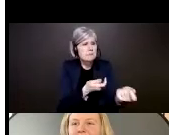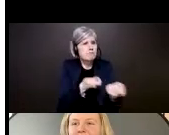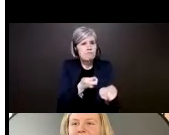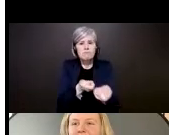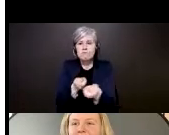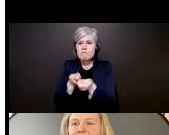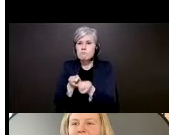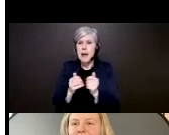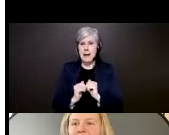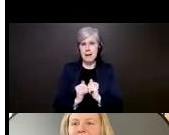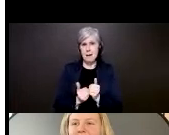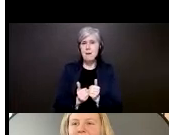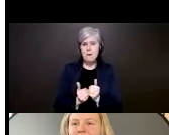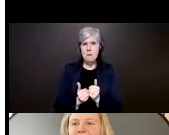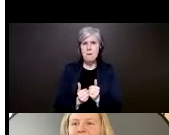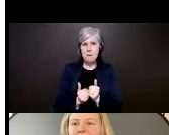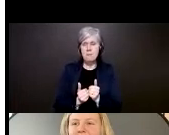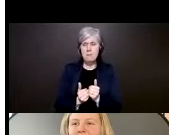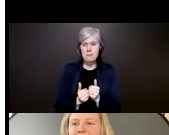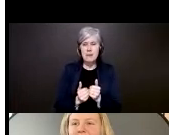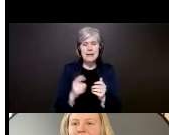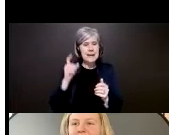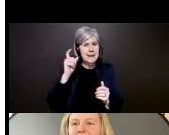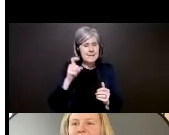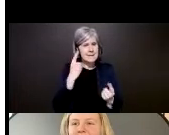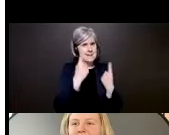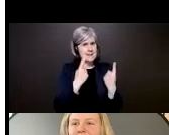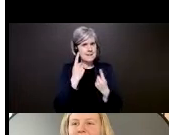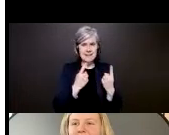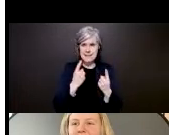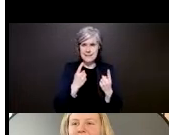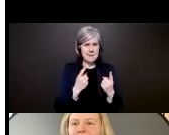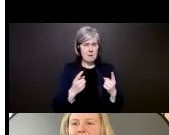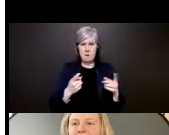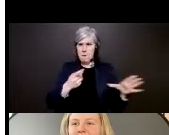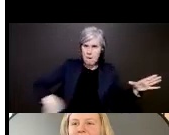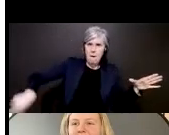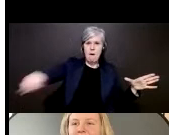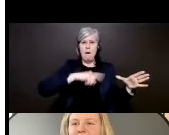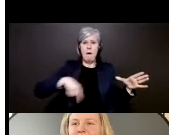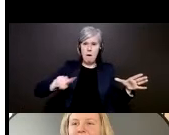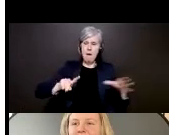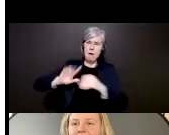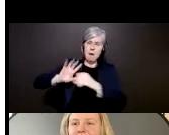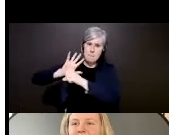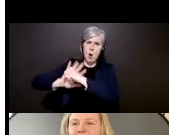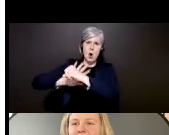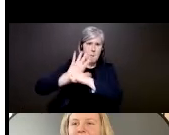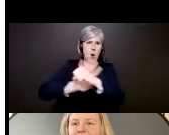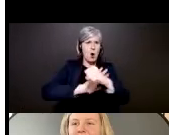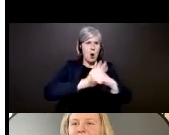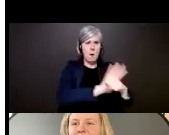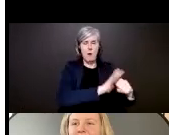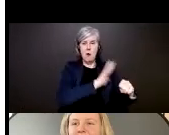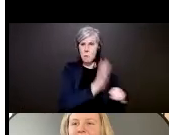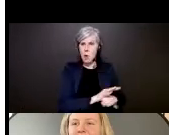is we have to learn how to push together toward a prevention agenda across the lifespan. So this